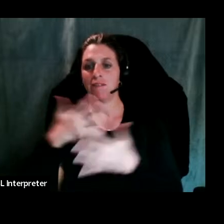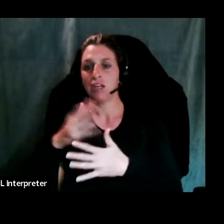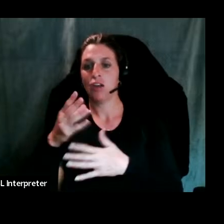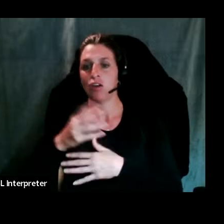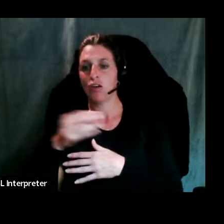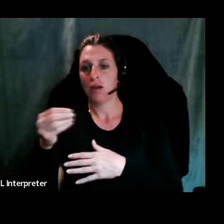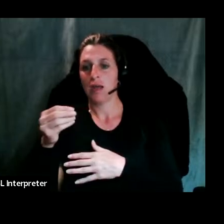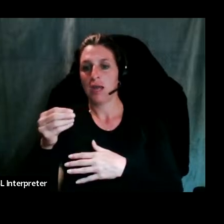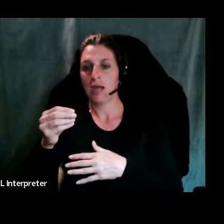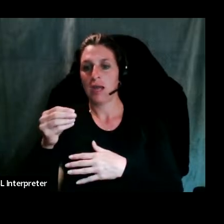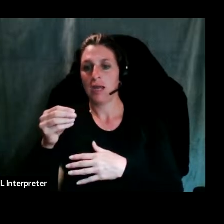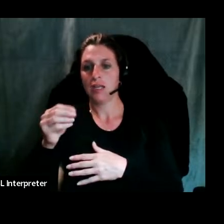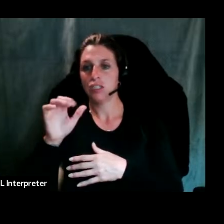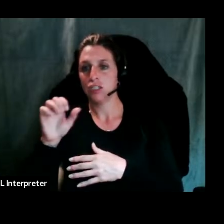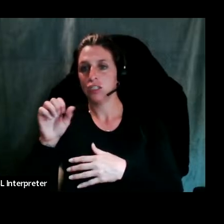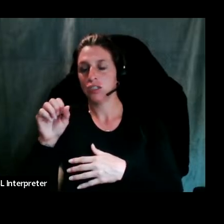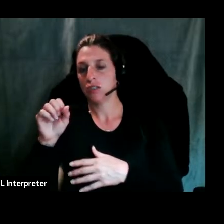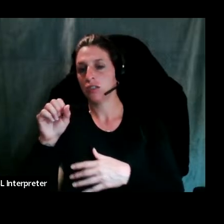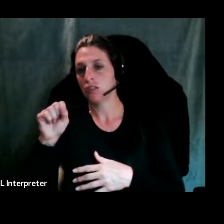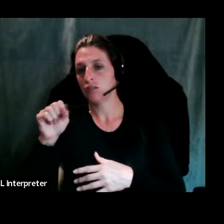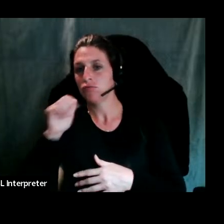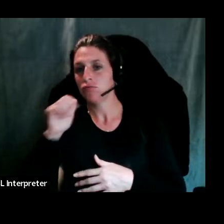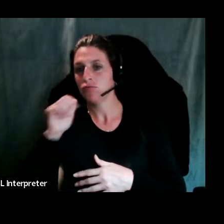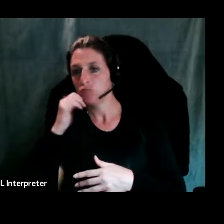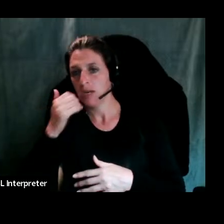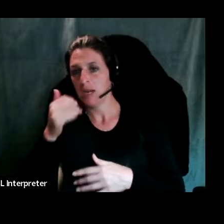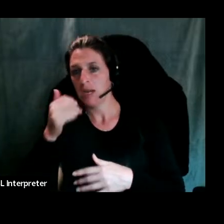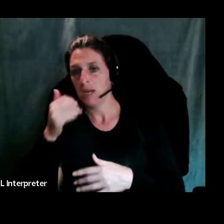substance. Shane's presentation was